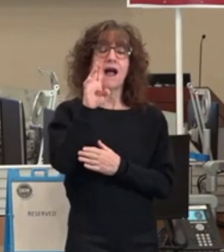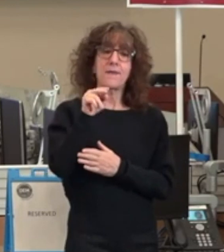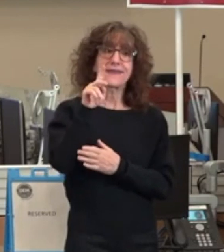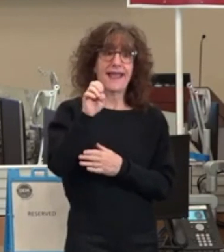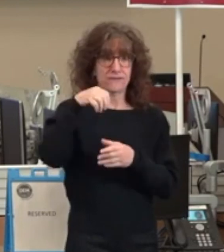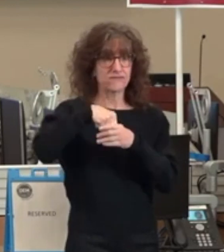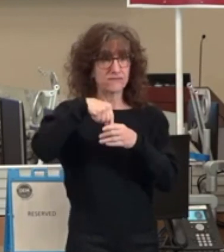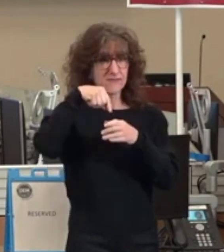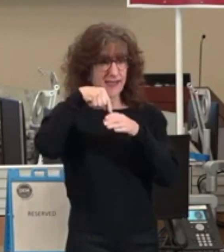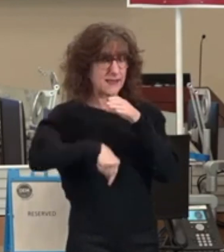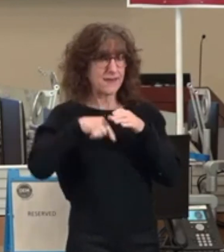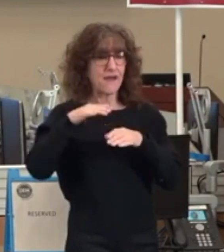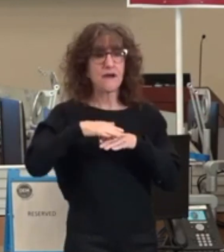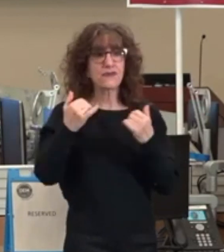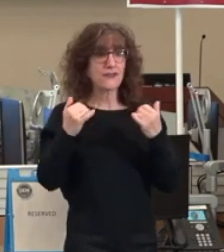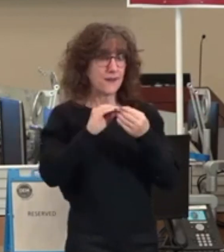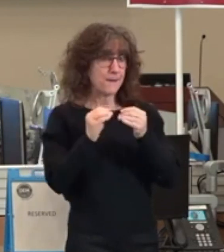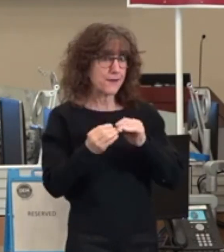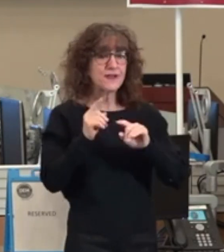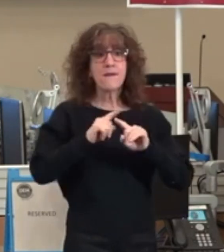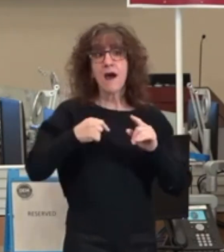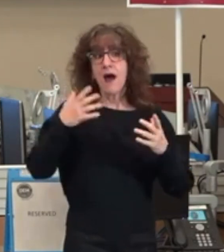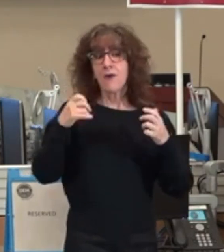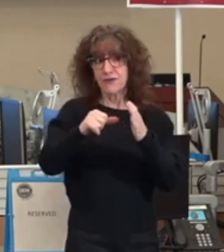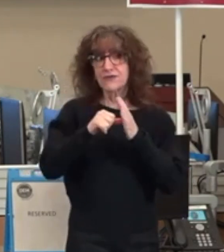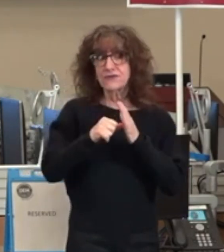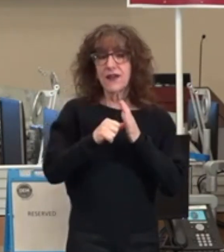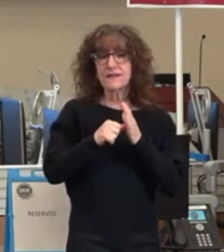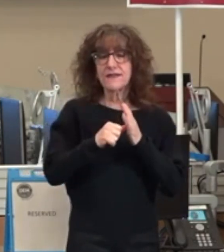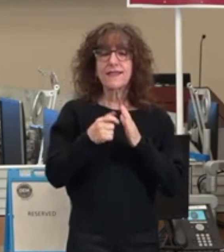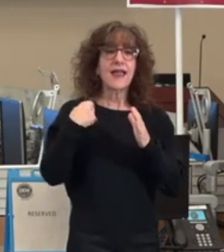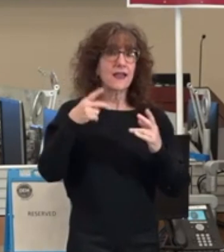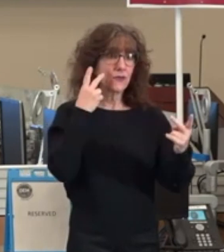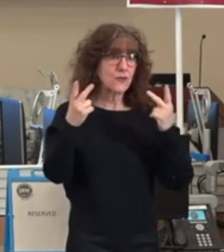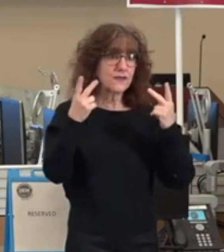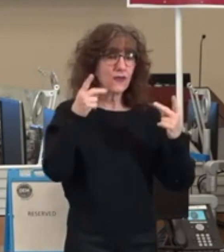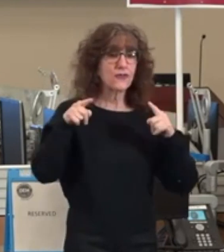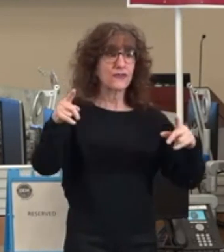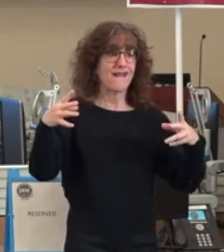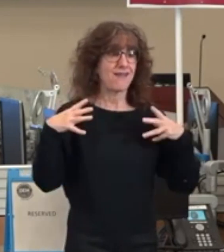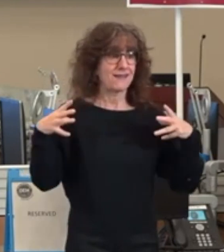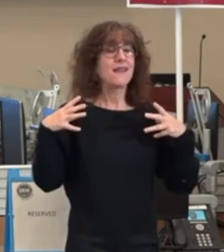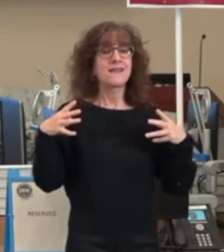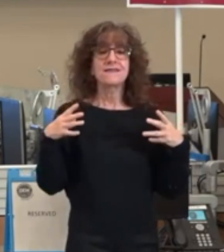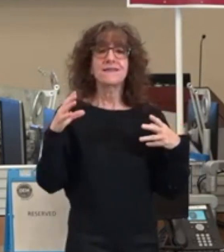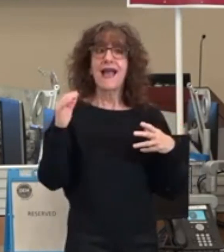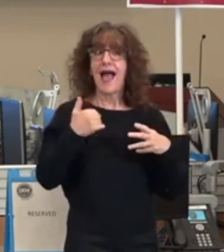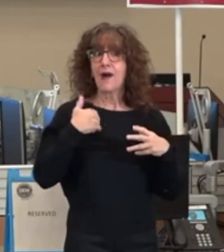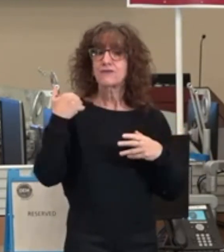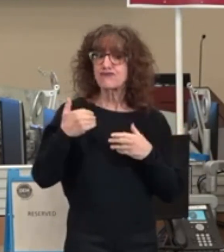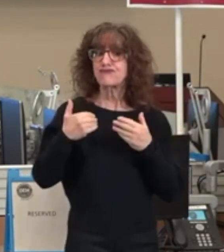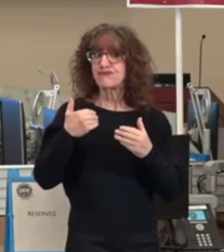our current COVID-19 numbers. However, I want to stress that as we saw over the holidays, our